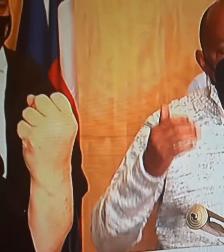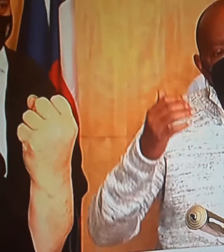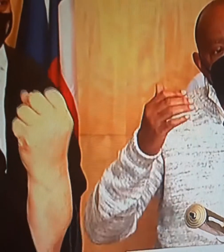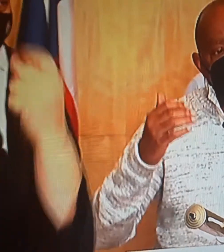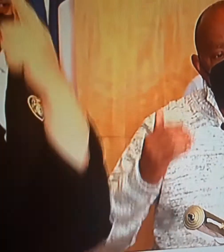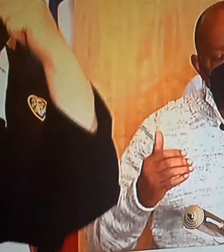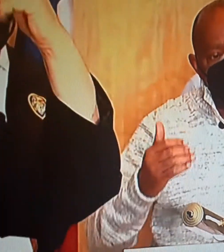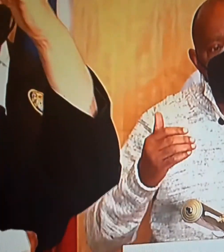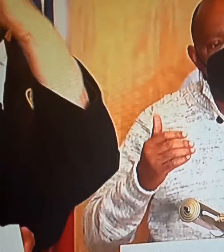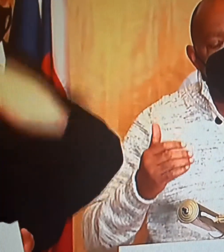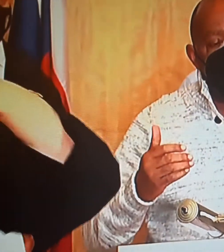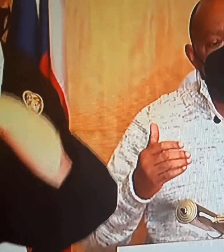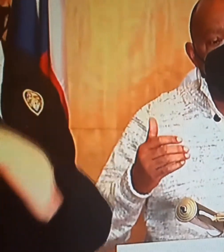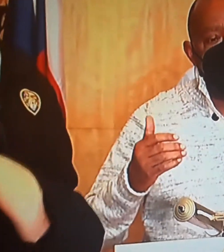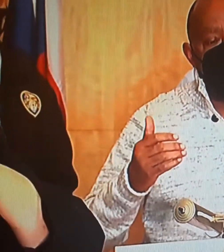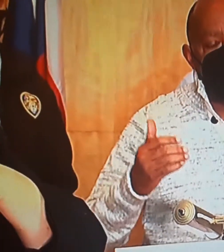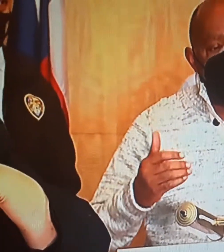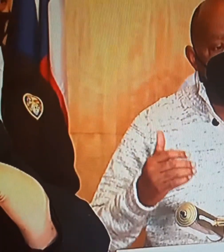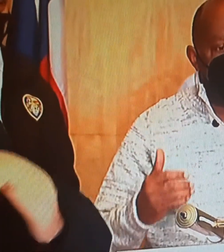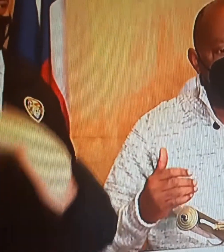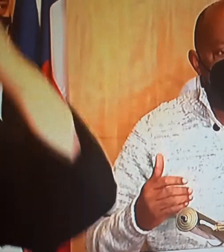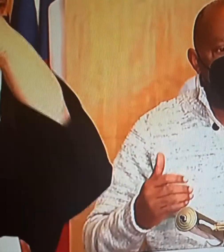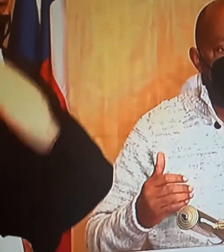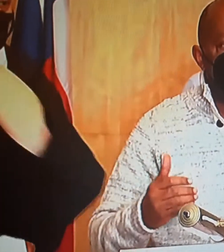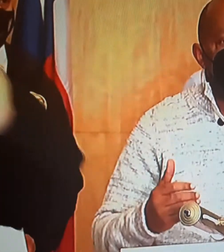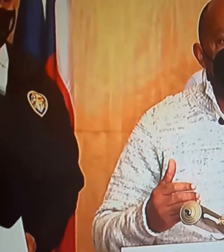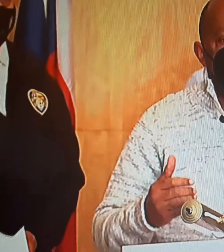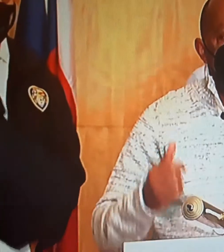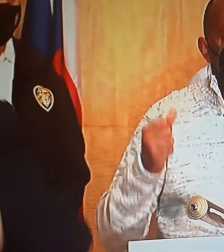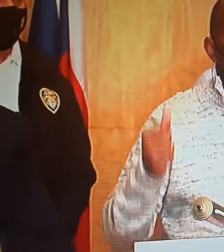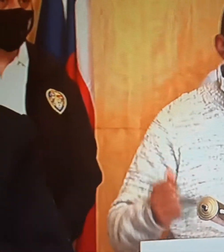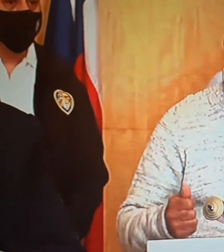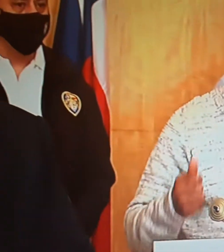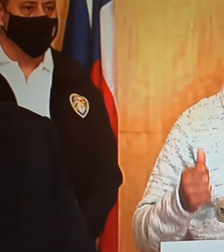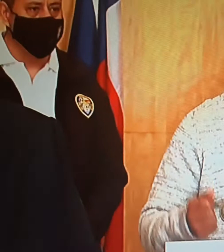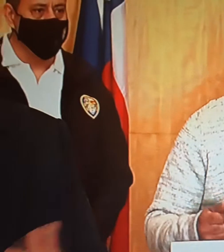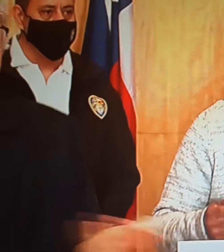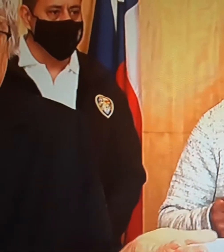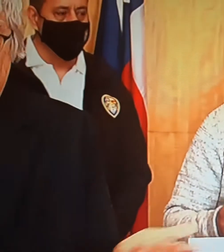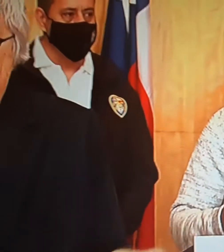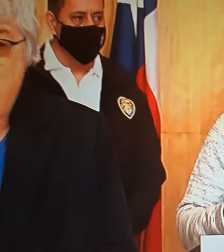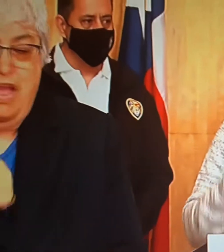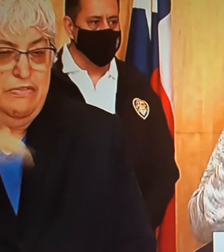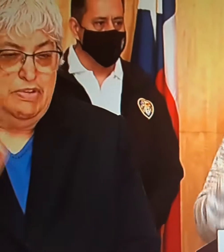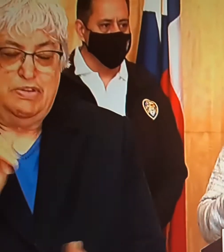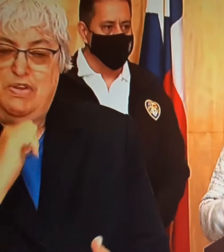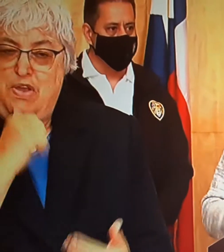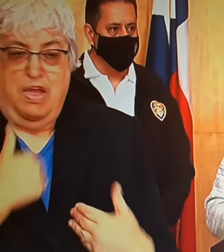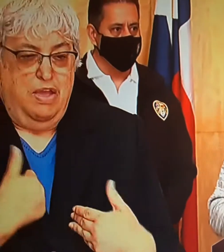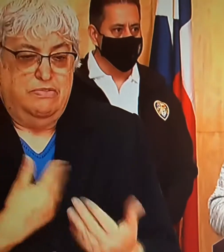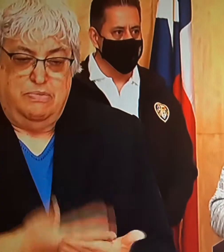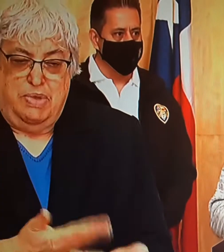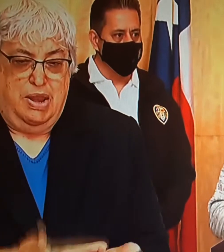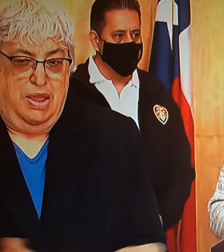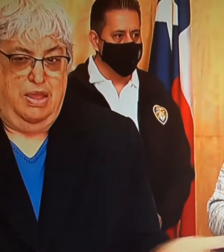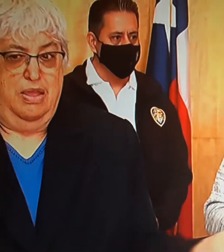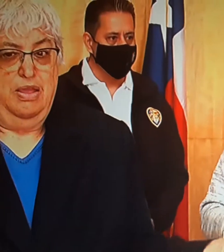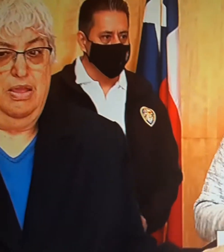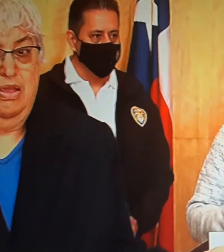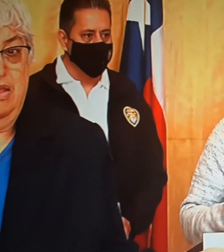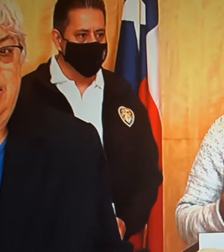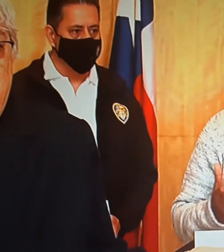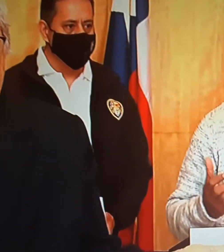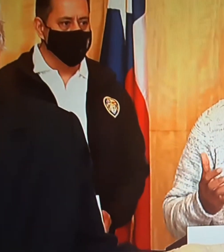fell in, and a lot of damage was done to their homes, and they don't have insurance, and they don't have the financial means.